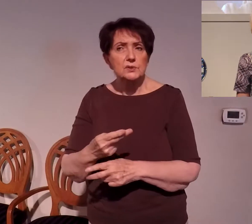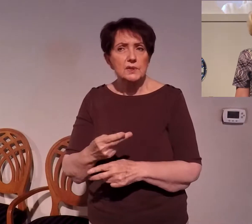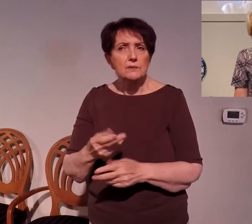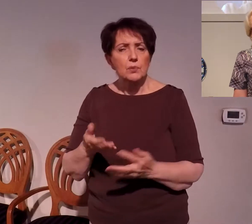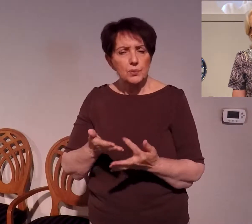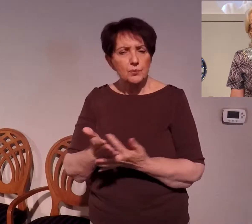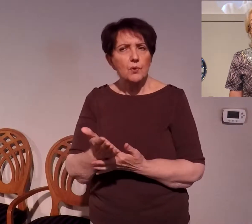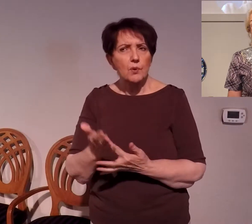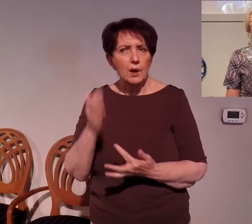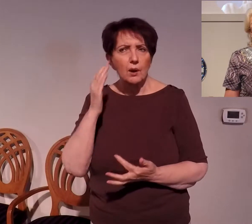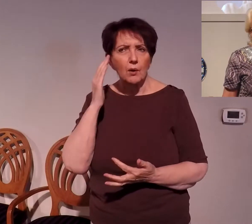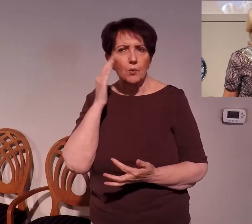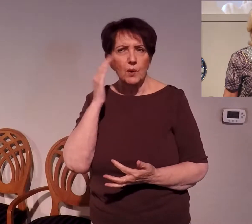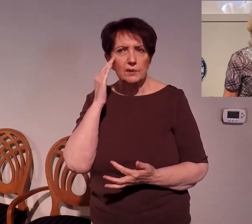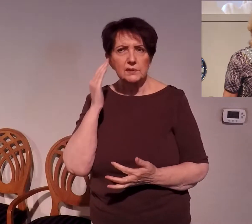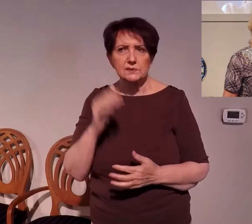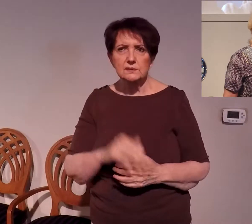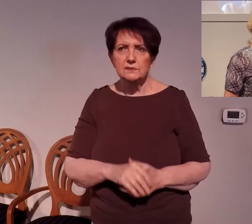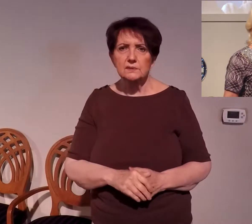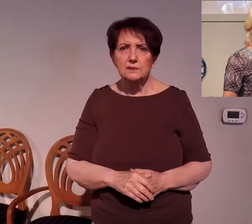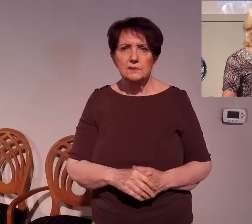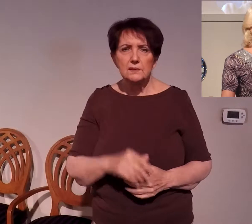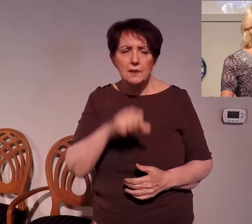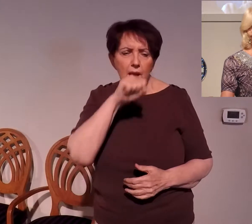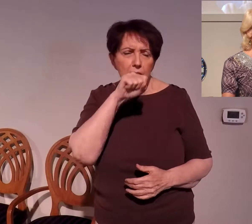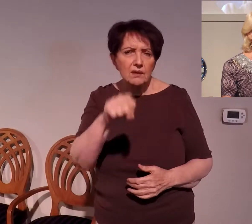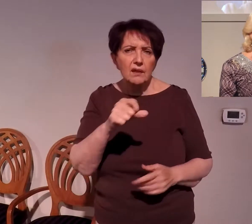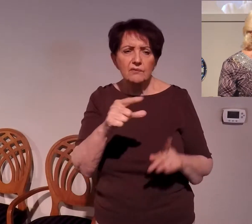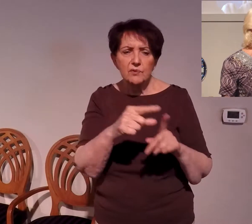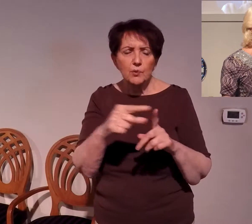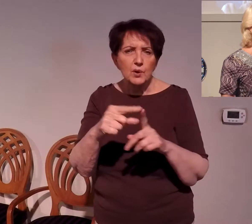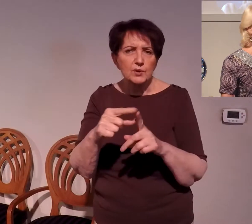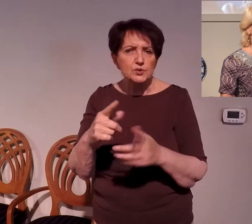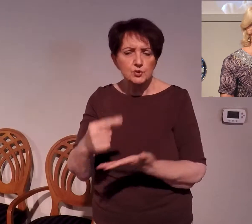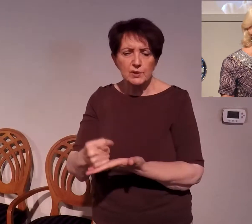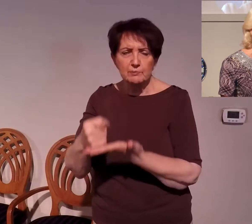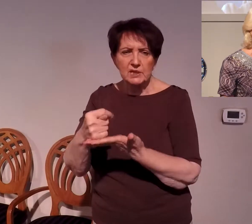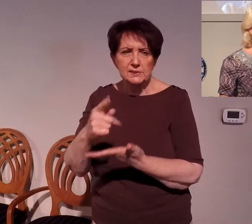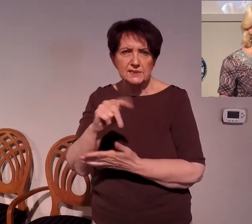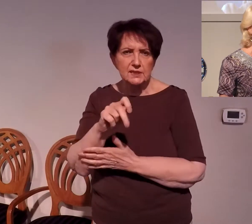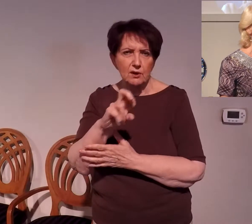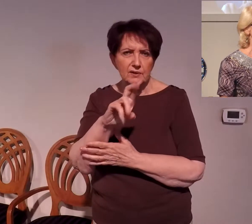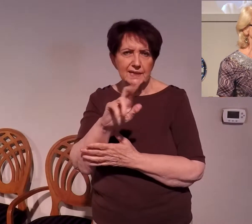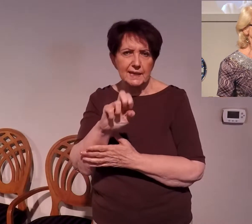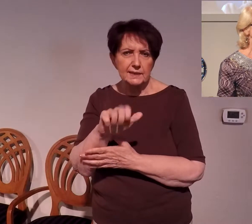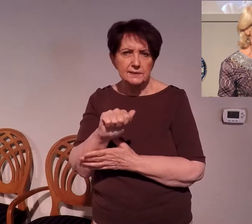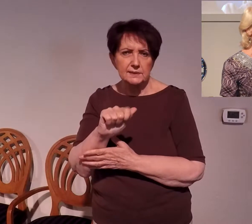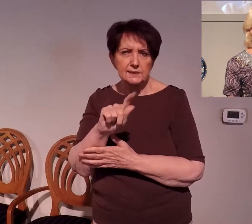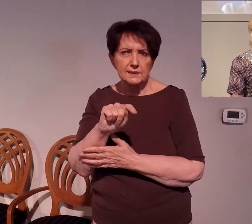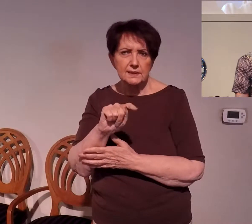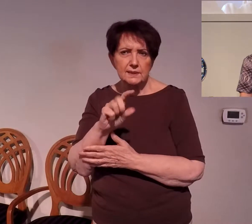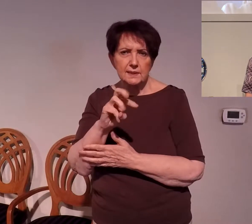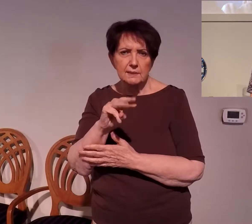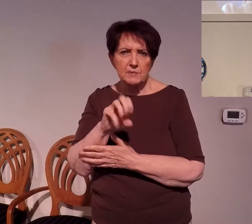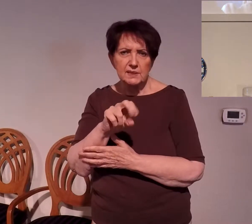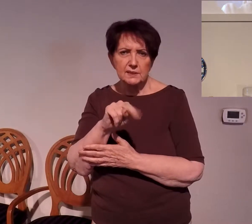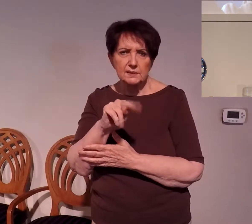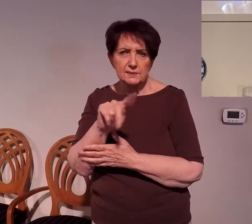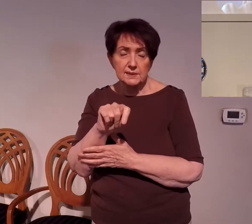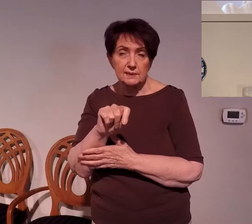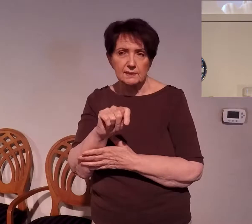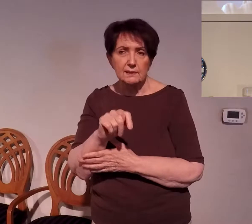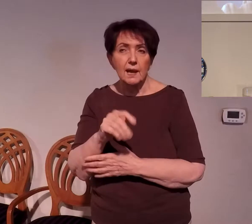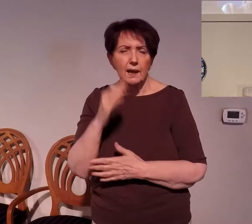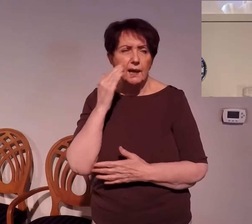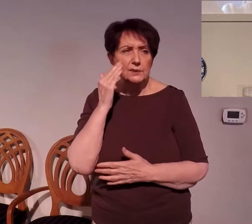And I personally love the word treatment. I know it's really weird for a lot of people when they're first new in metaphysics and the science of mind, spiritual mind treatment.